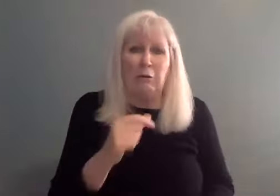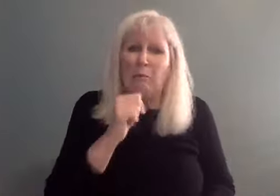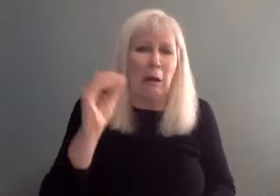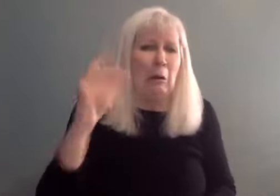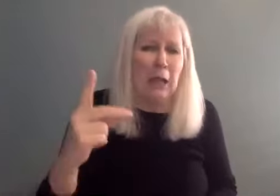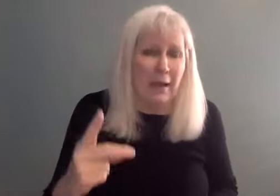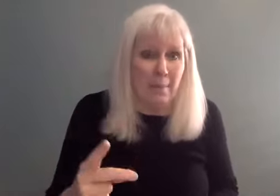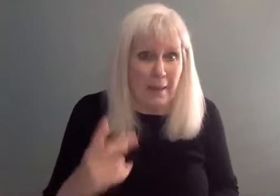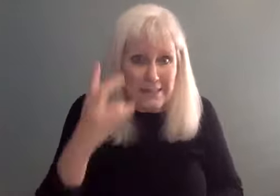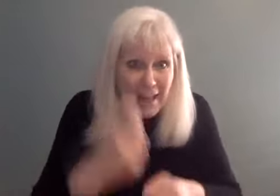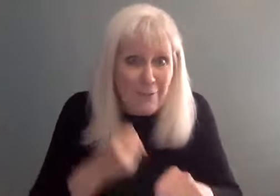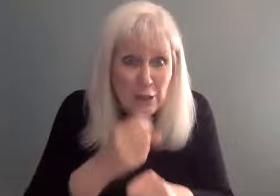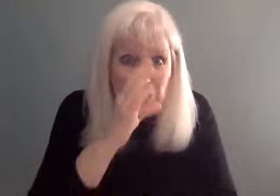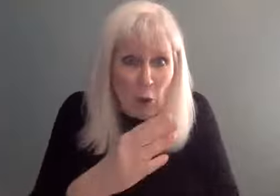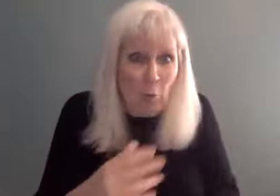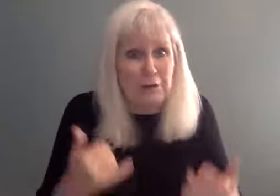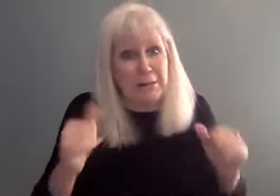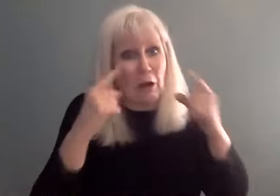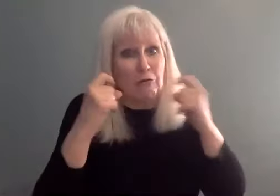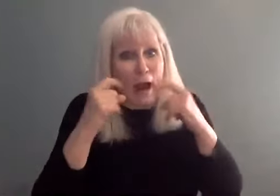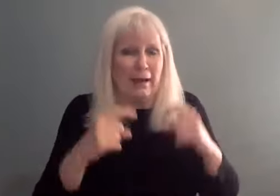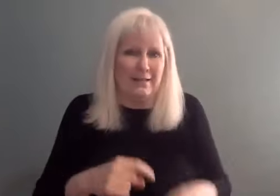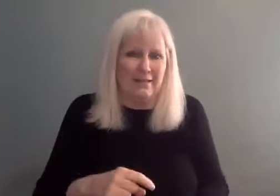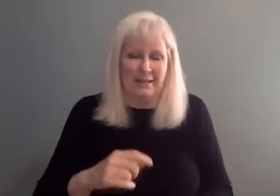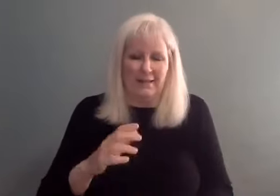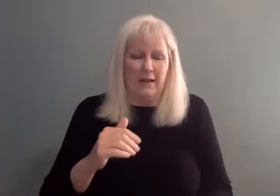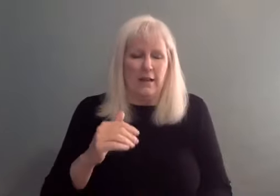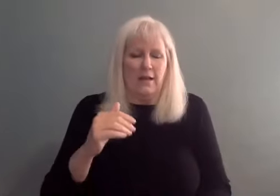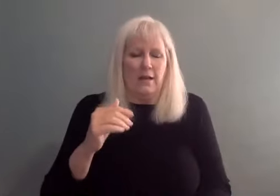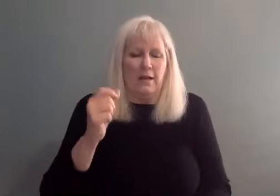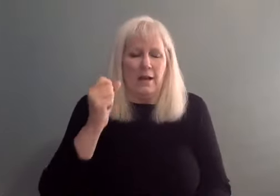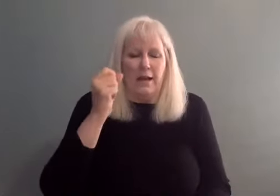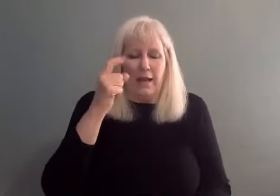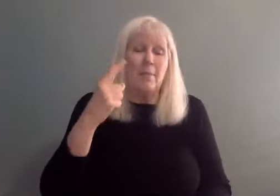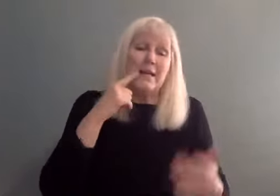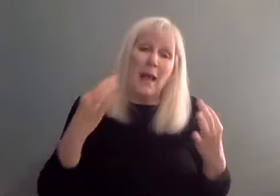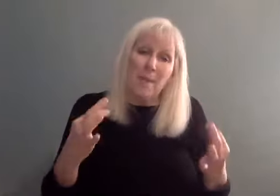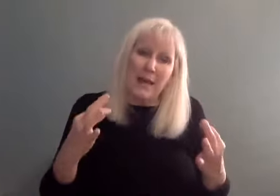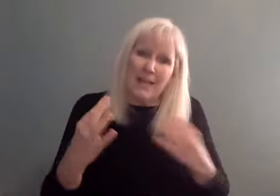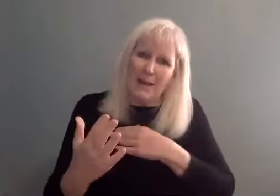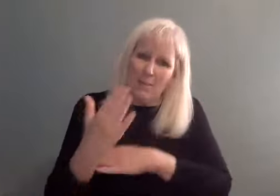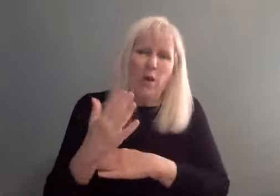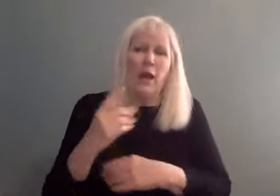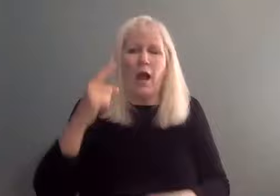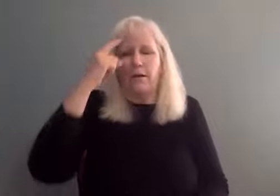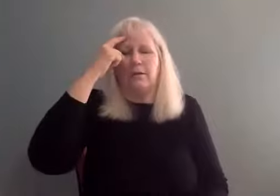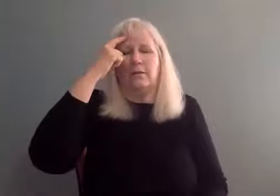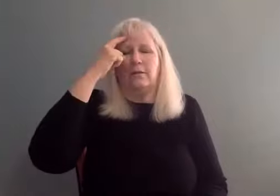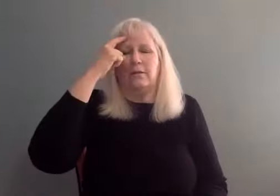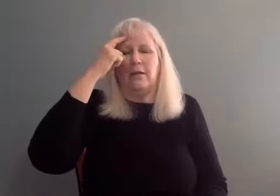years sober. And I heard a voice because I had opened up a little space in meditation that morning that said, get out of the van. So I